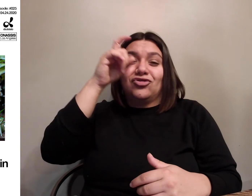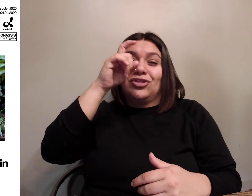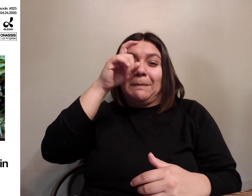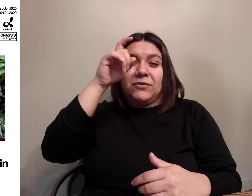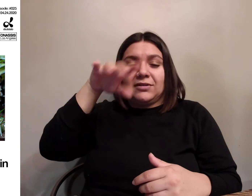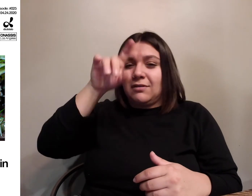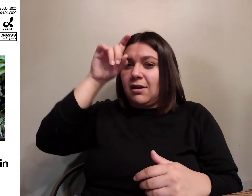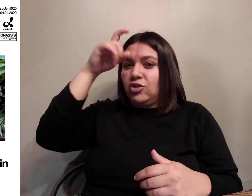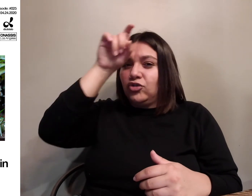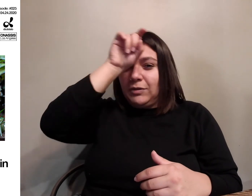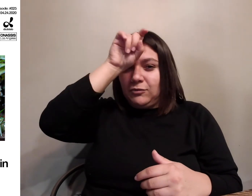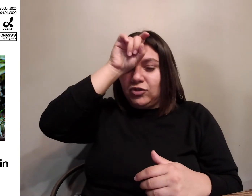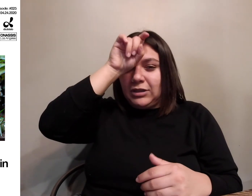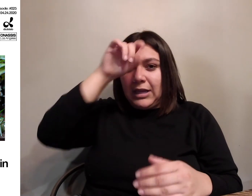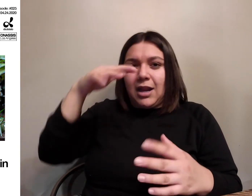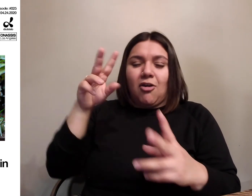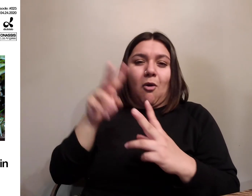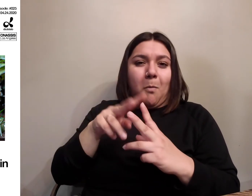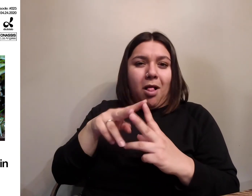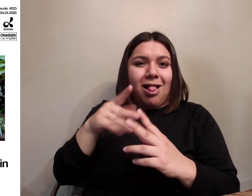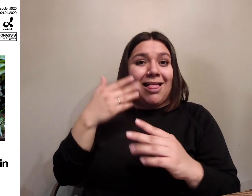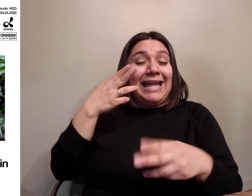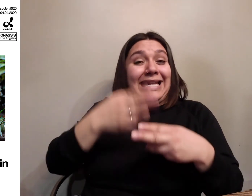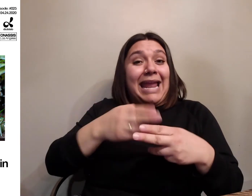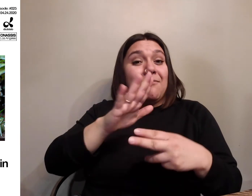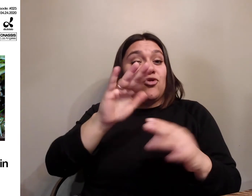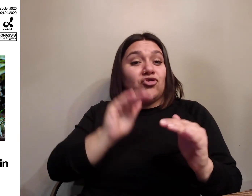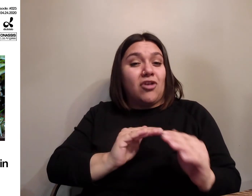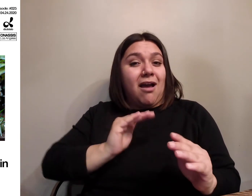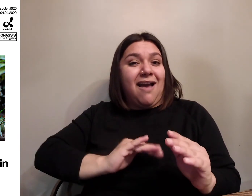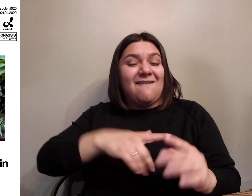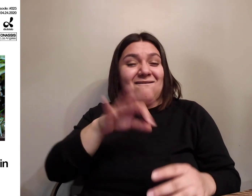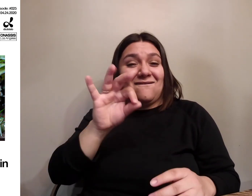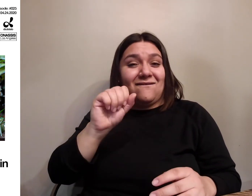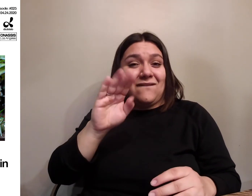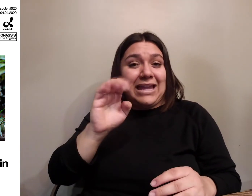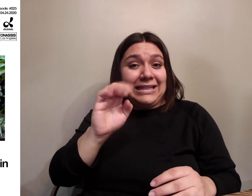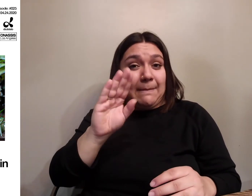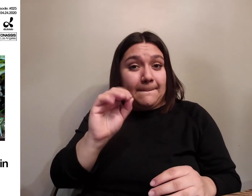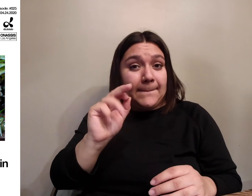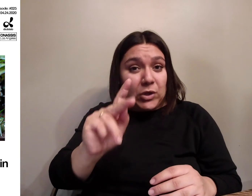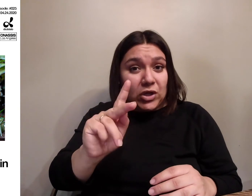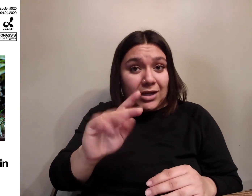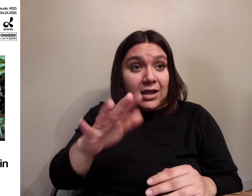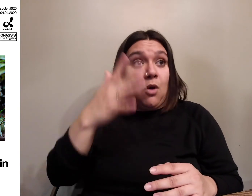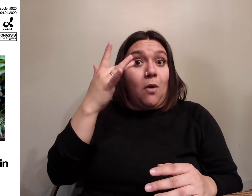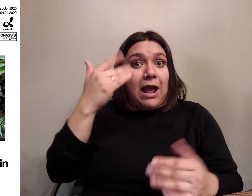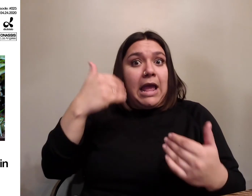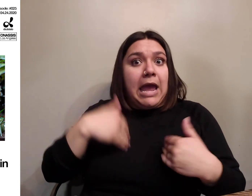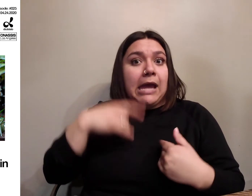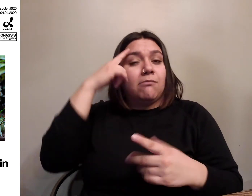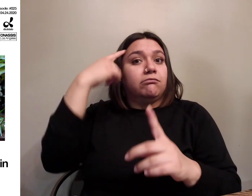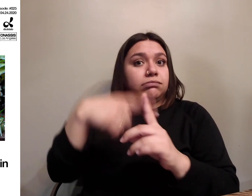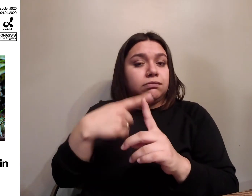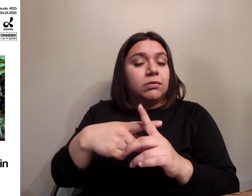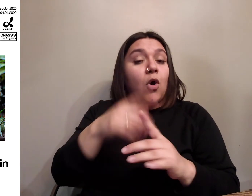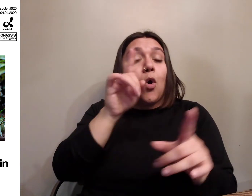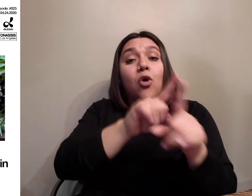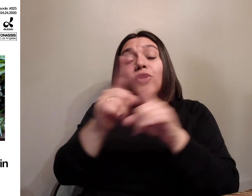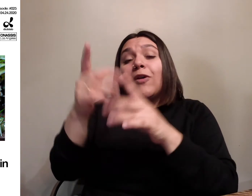with him. Let's end with this very short passage from his poem written